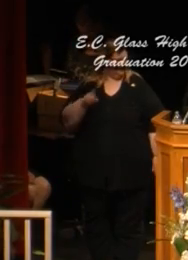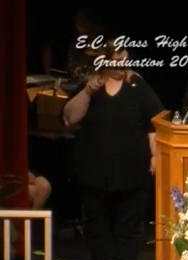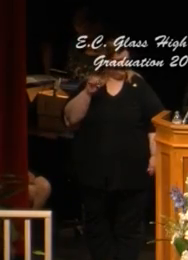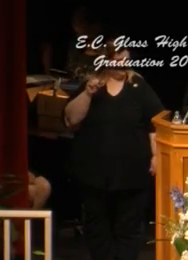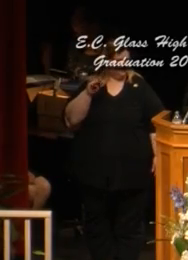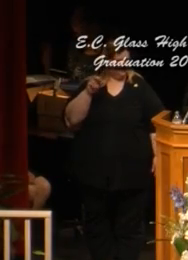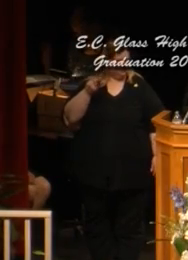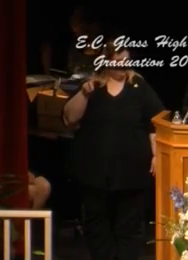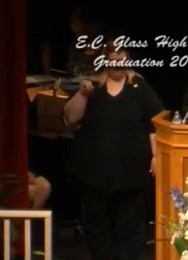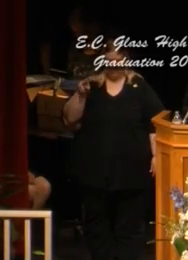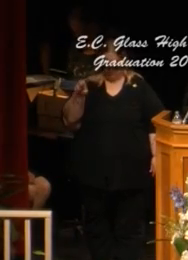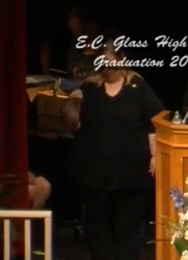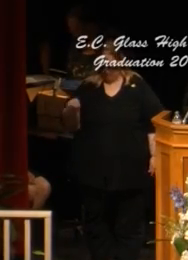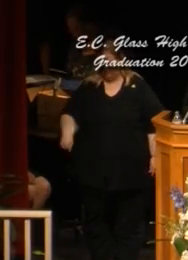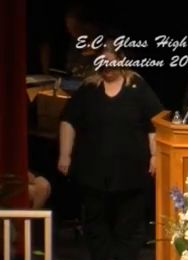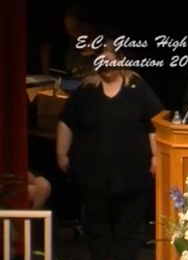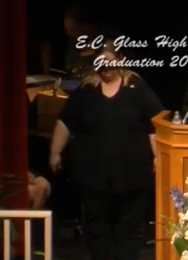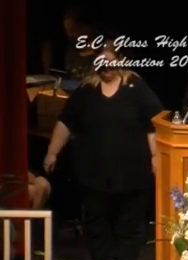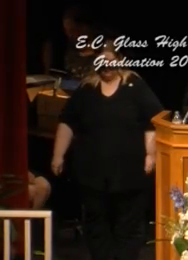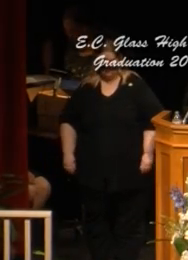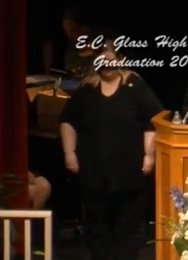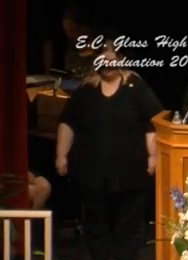Desmond Alexander Jones.